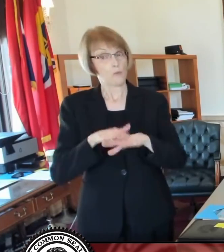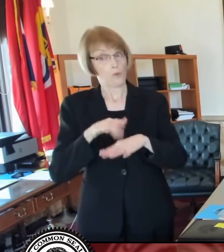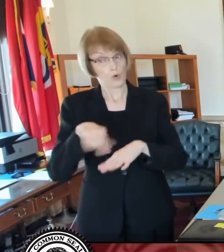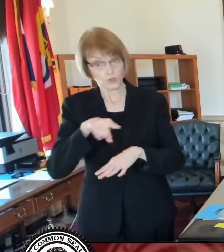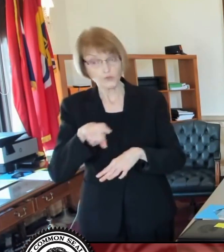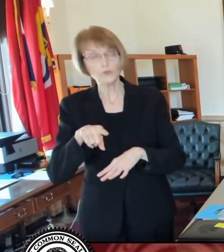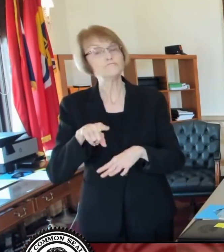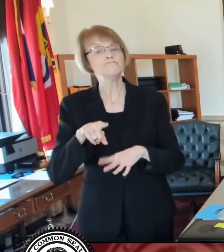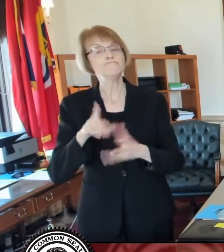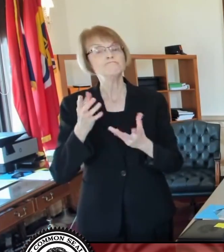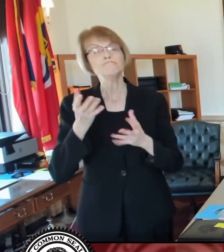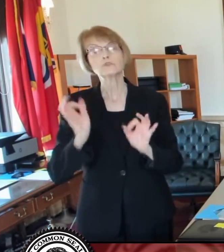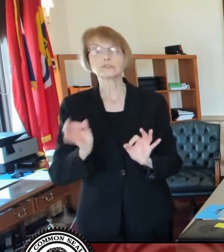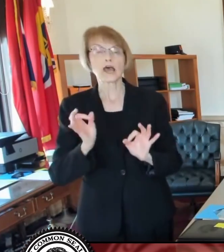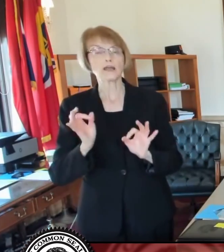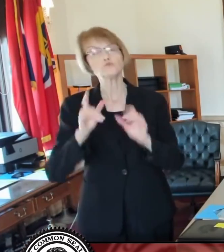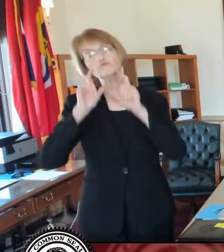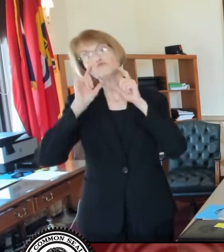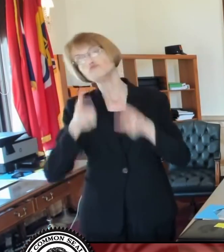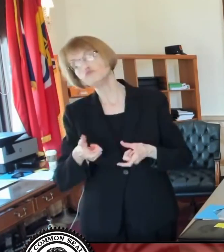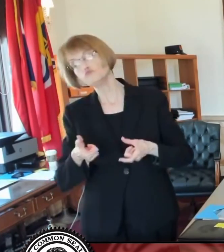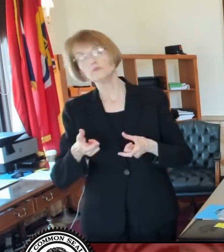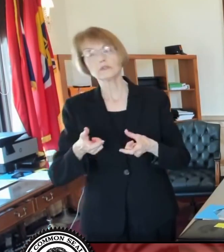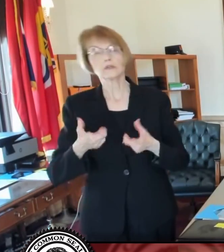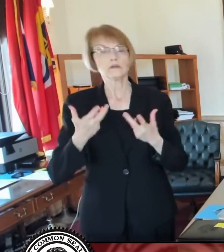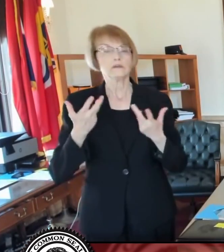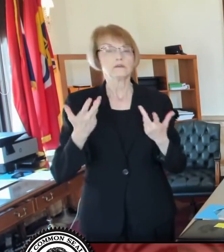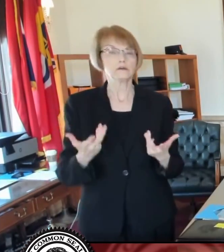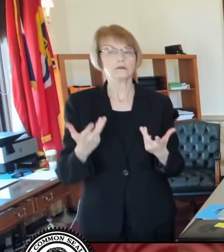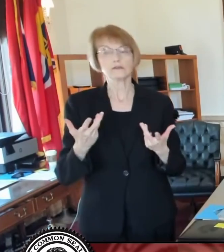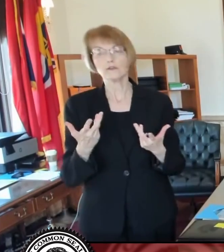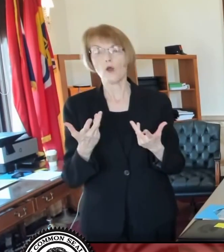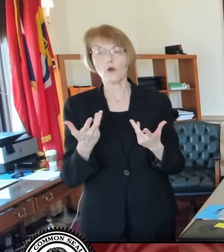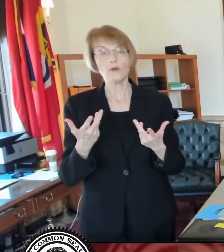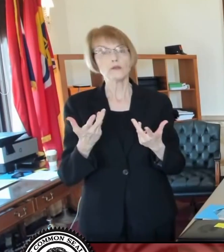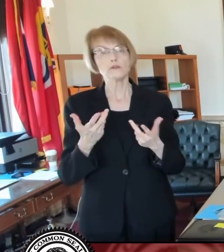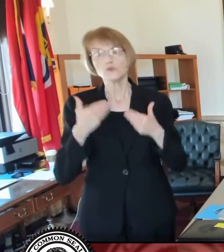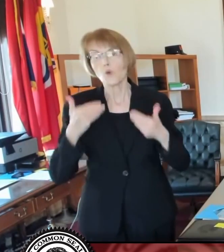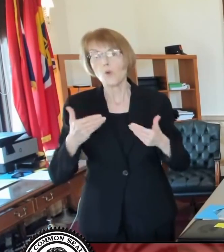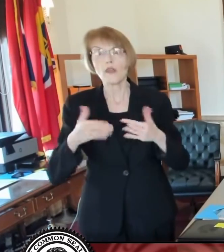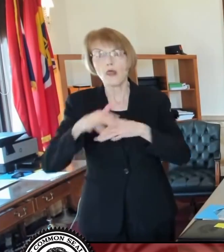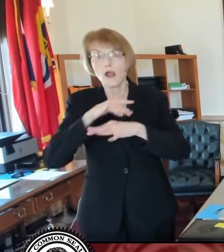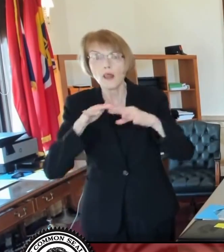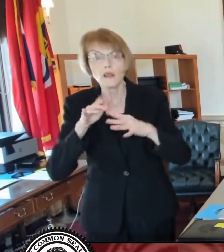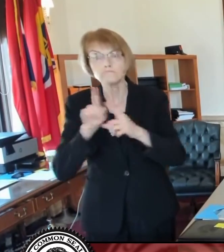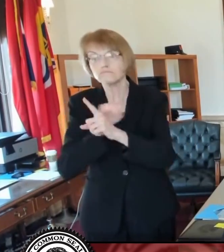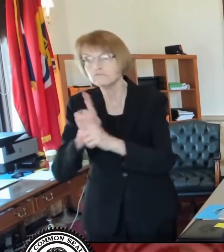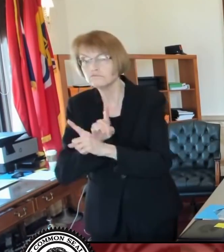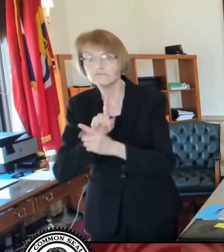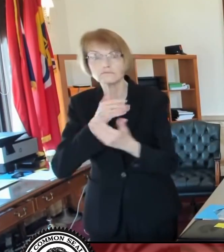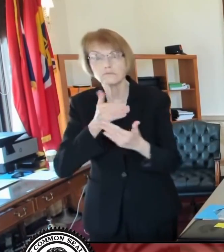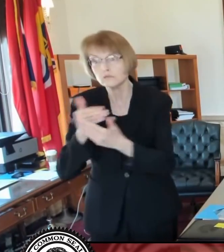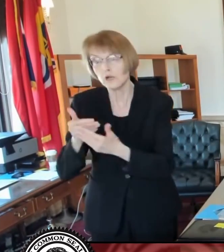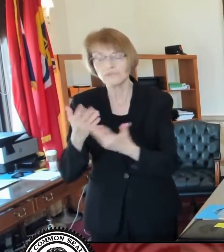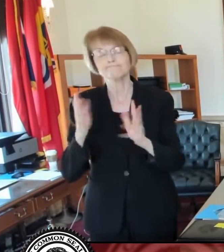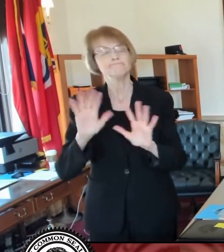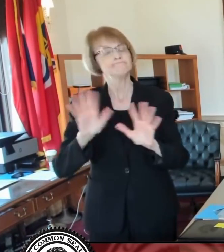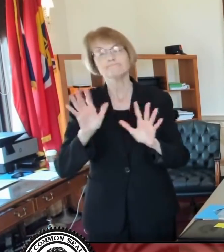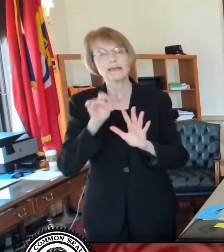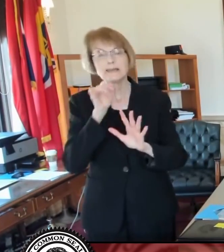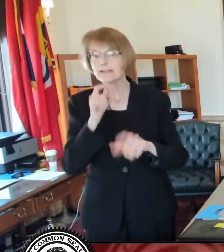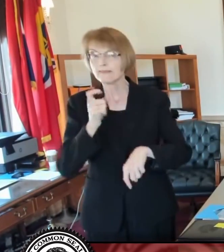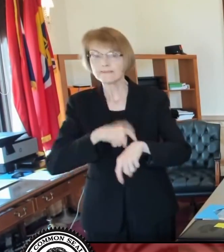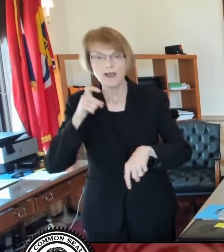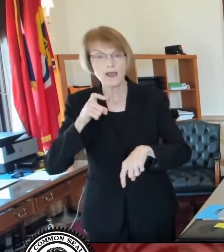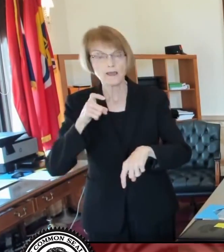let up on your mask wearing or your social distancing, because we know that there are variants out there that